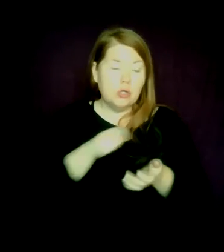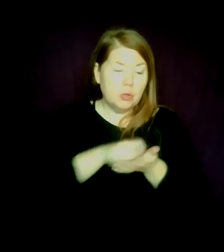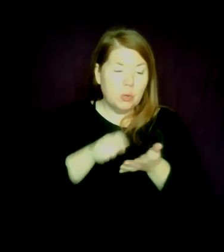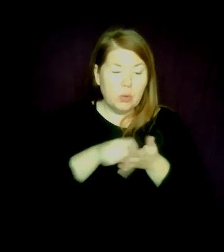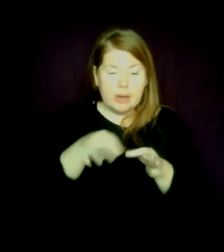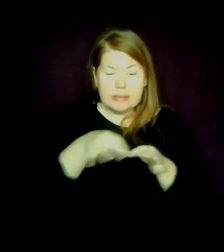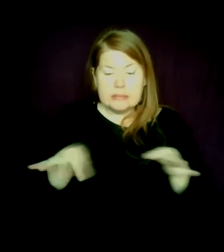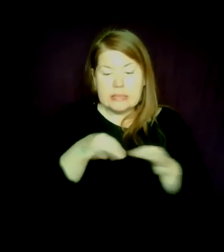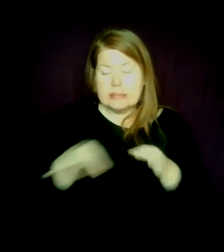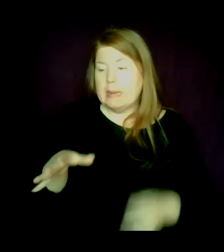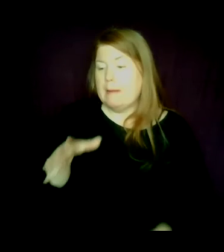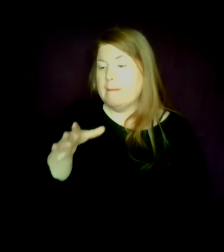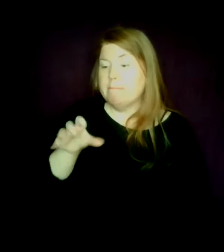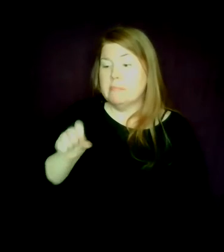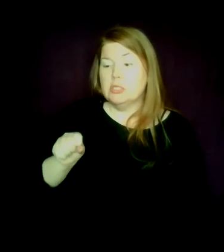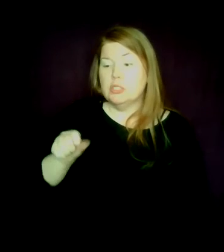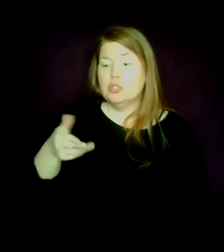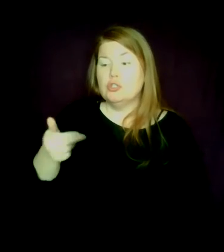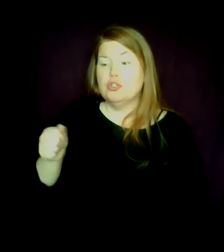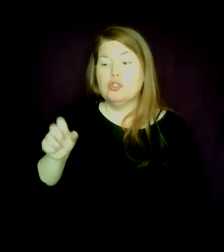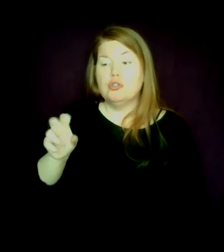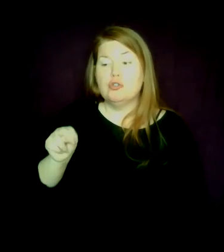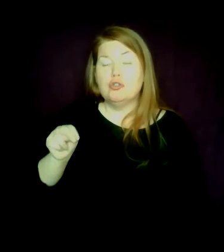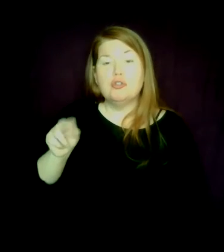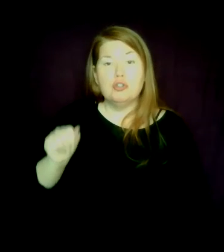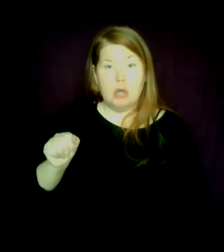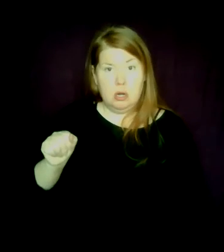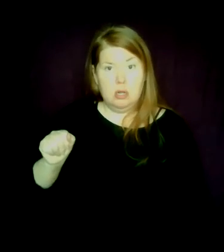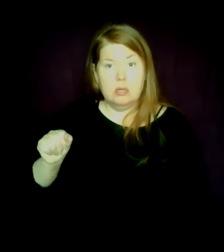salon. So I'm going to write the word Shauna.